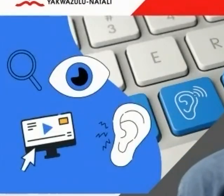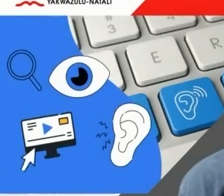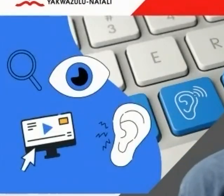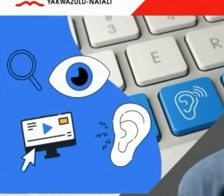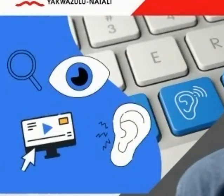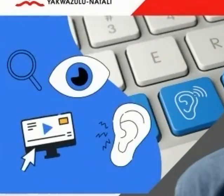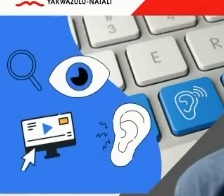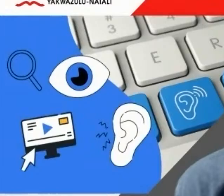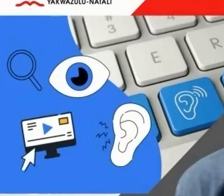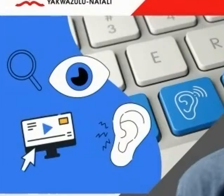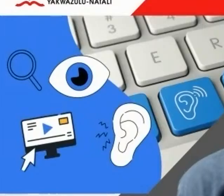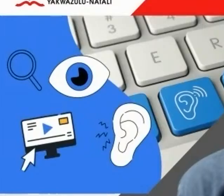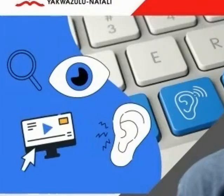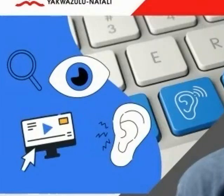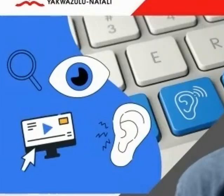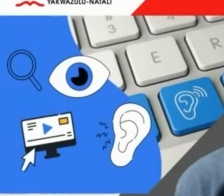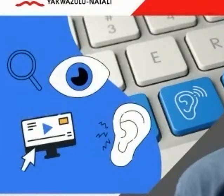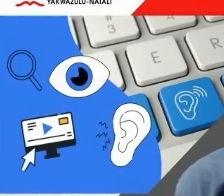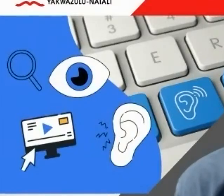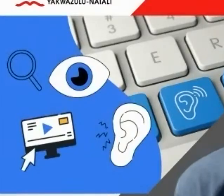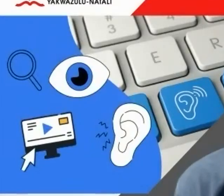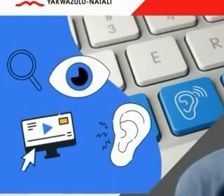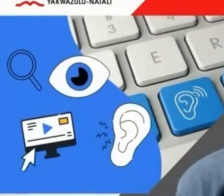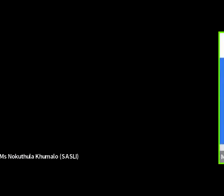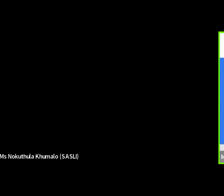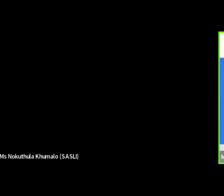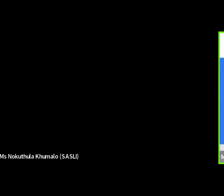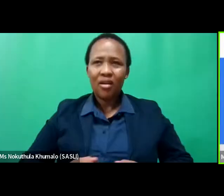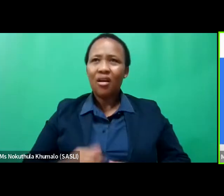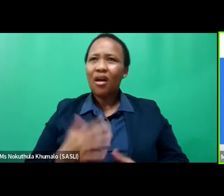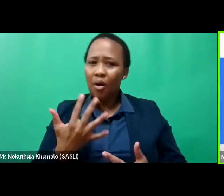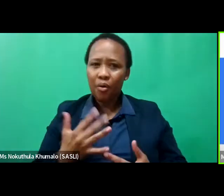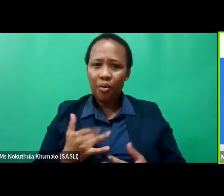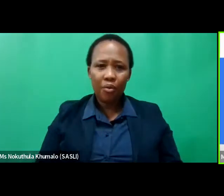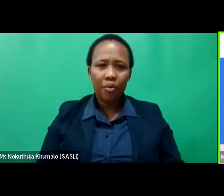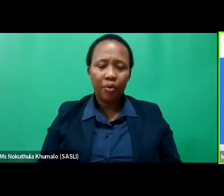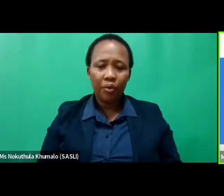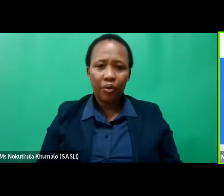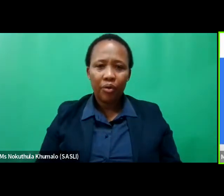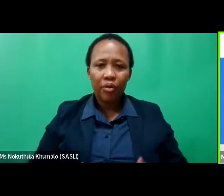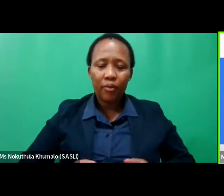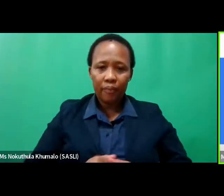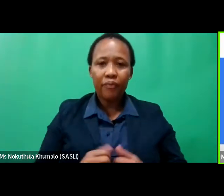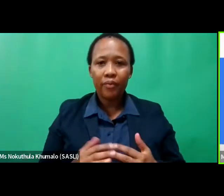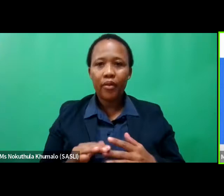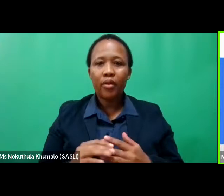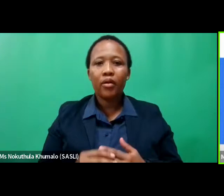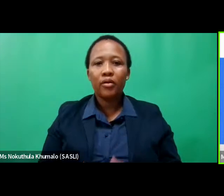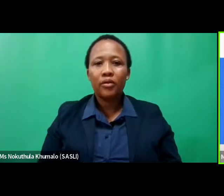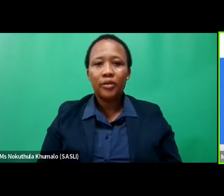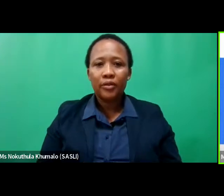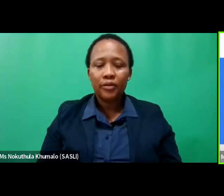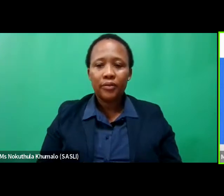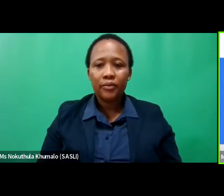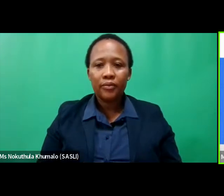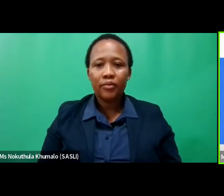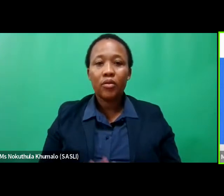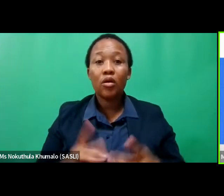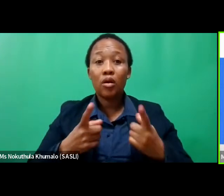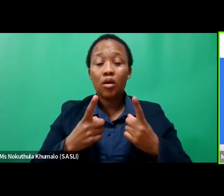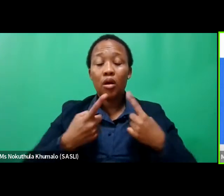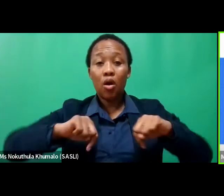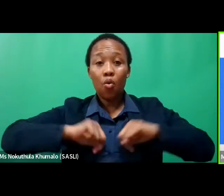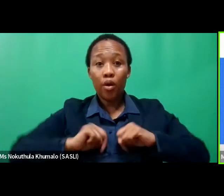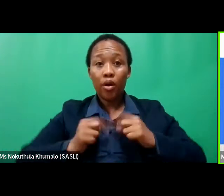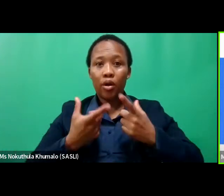and maybe get us all to understand how we arrived at where we are today globally